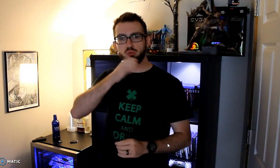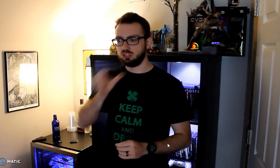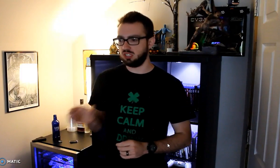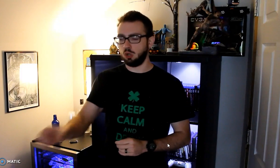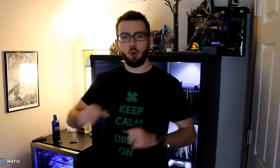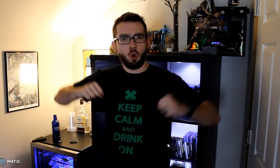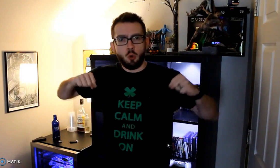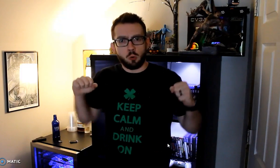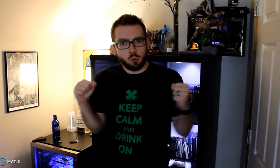frozen.